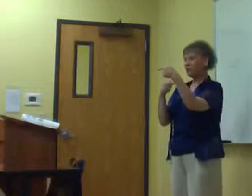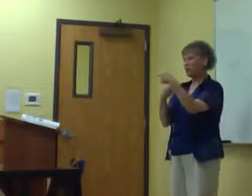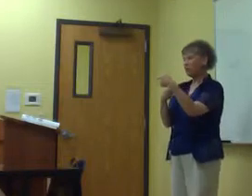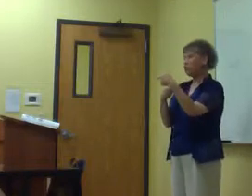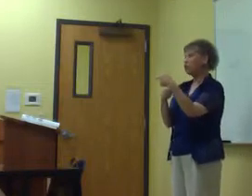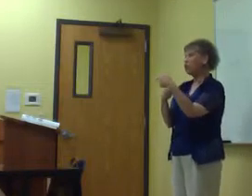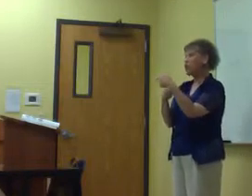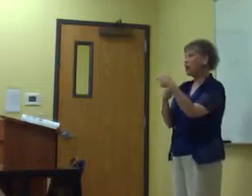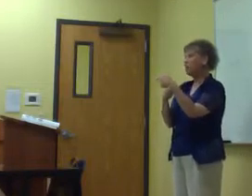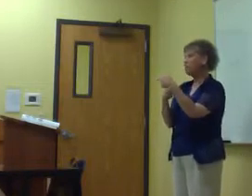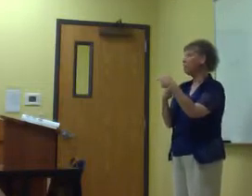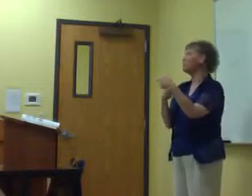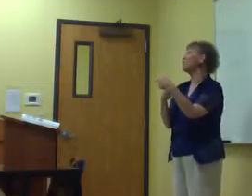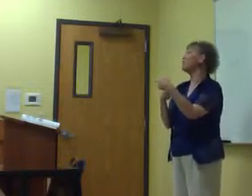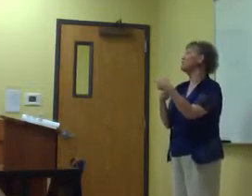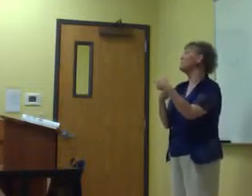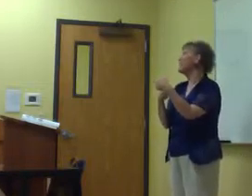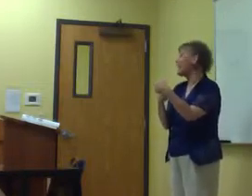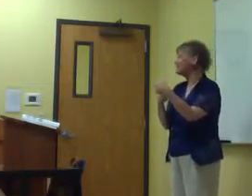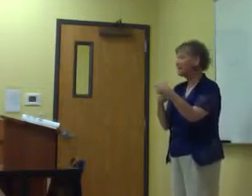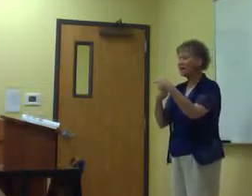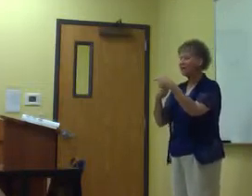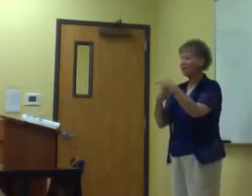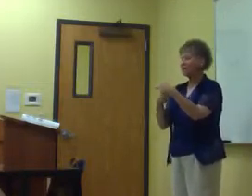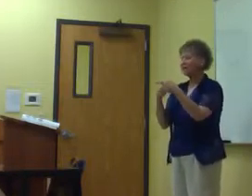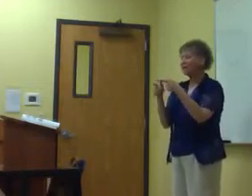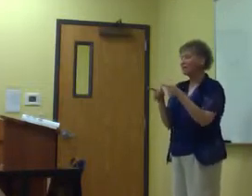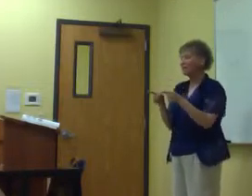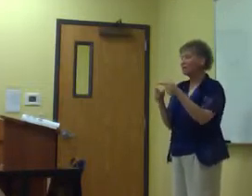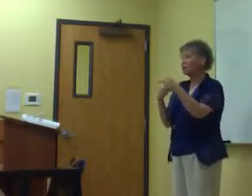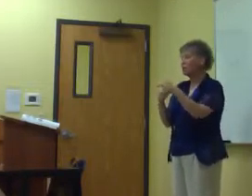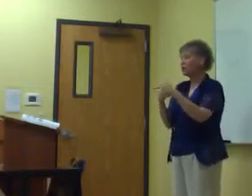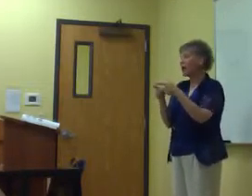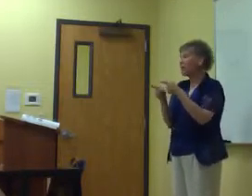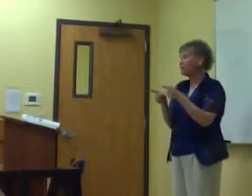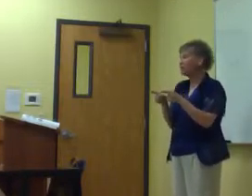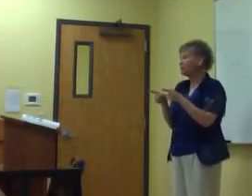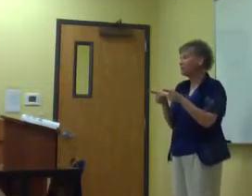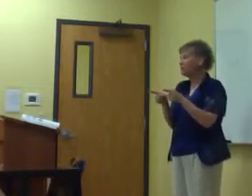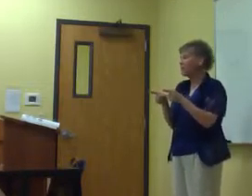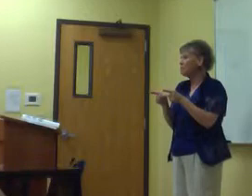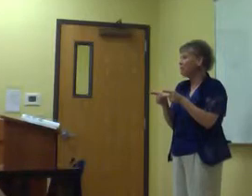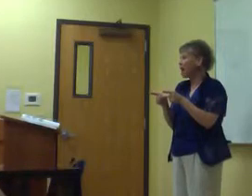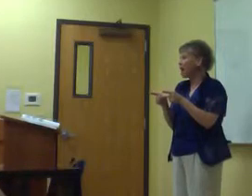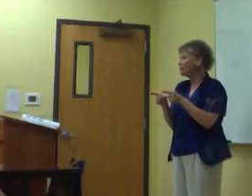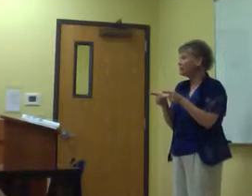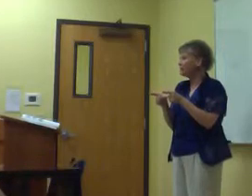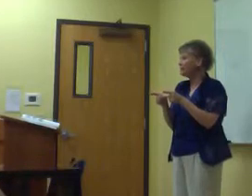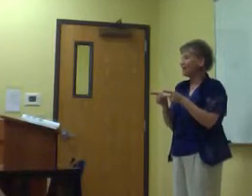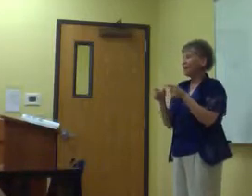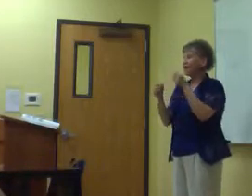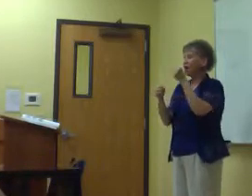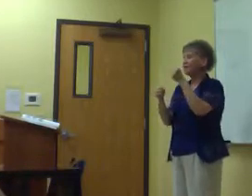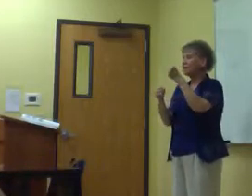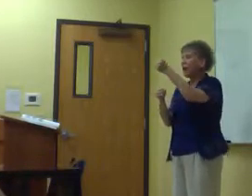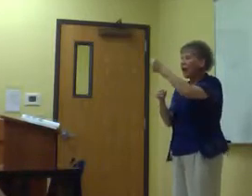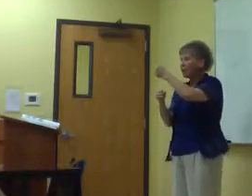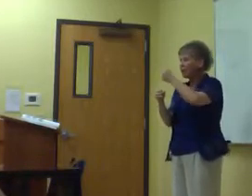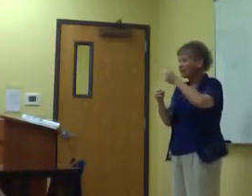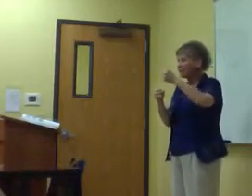You grew up, or if you've ever been to Cowtown and you see the little brown wooden box, and on top is this